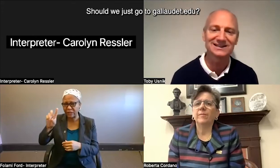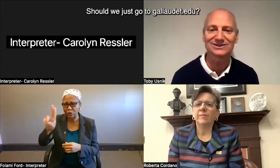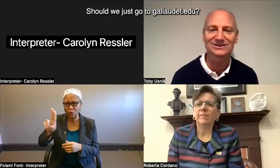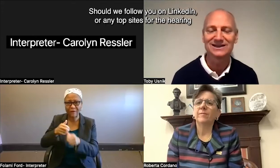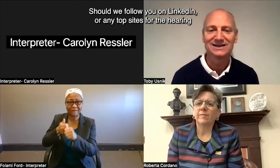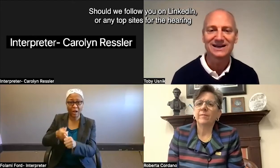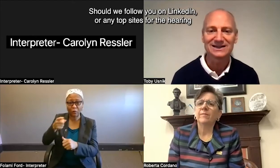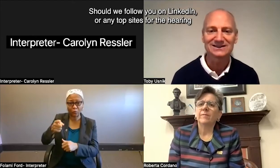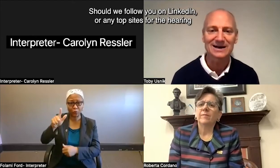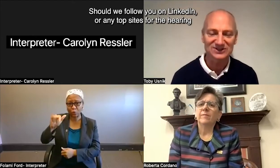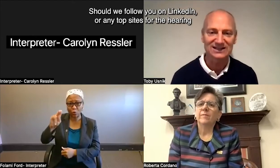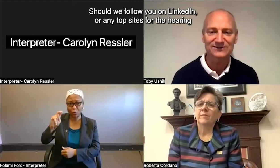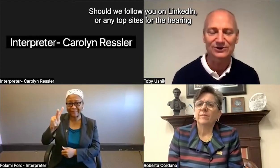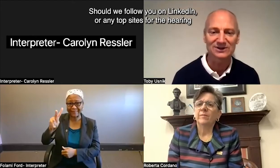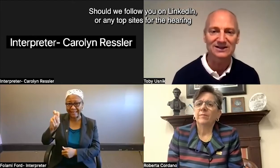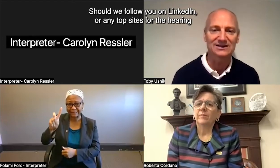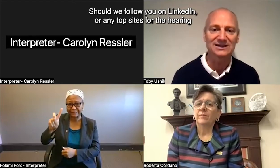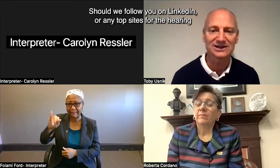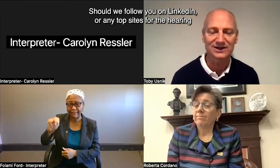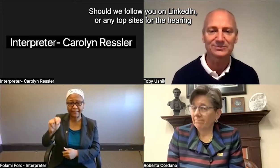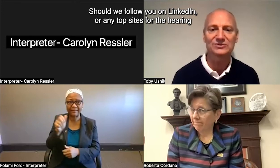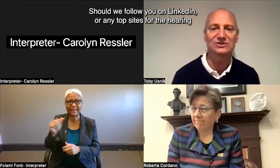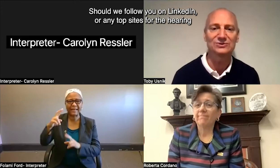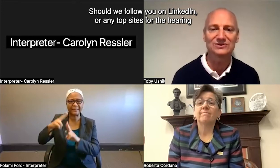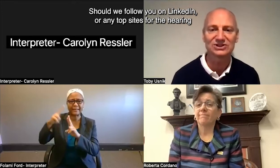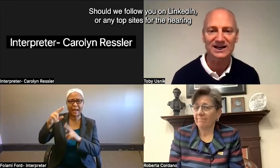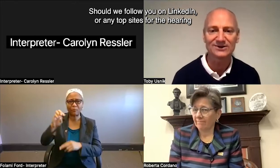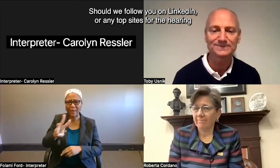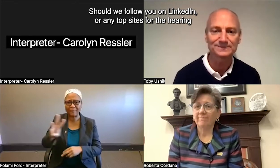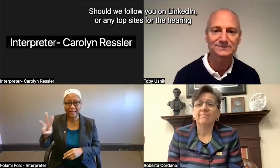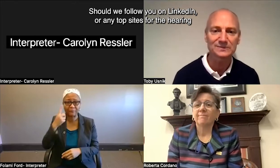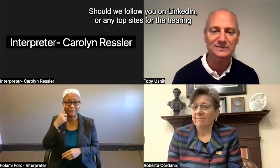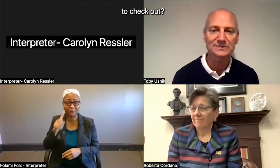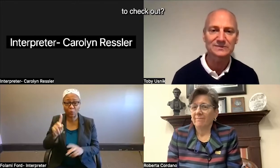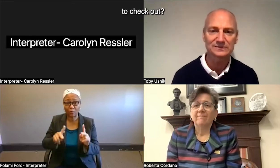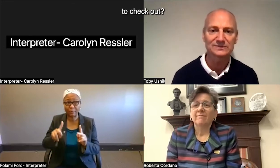on LinkedIn or any top sites for the hearing to check out?